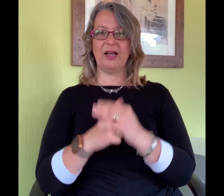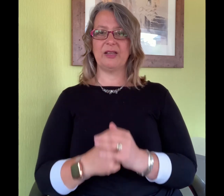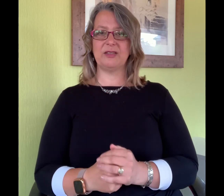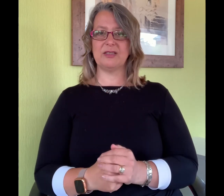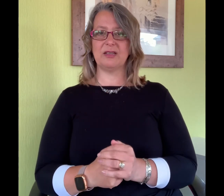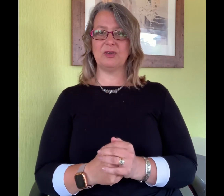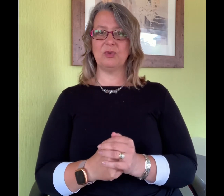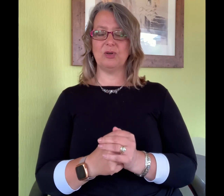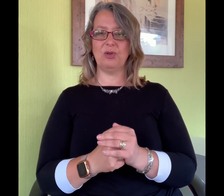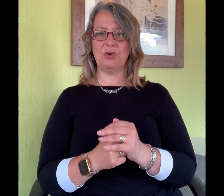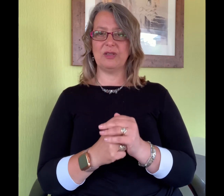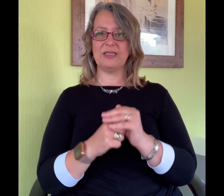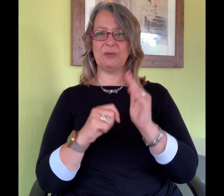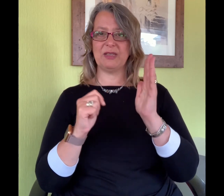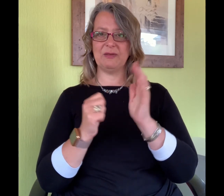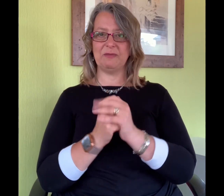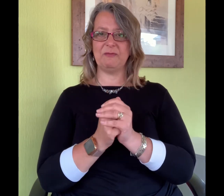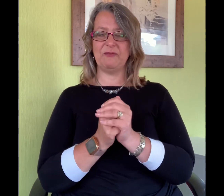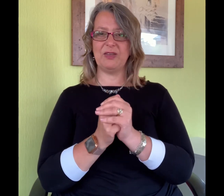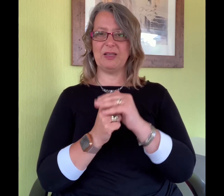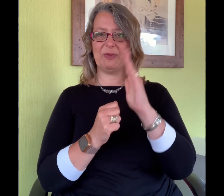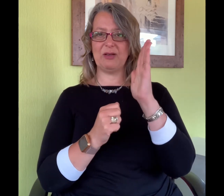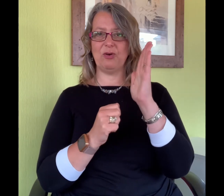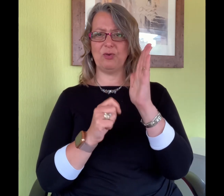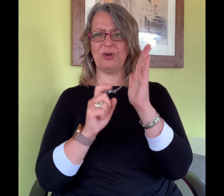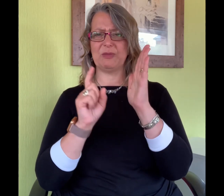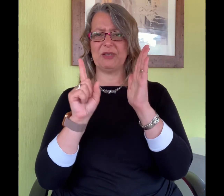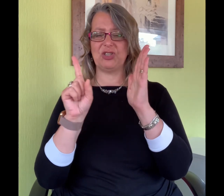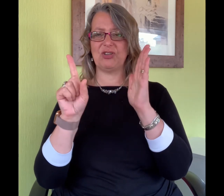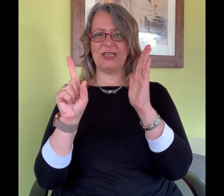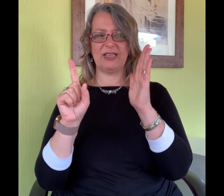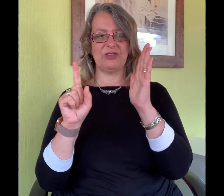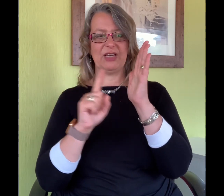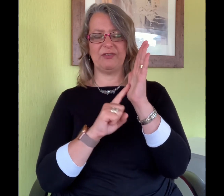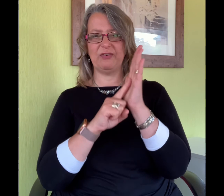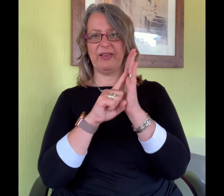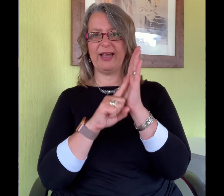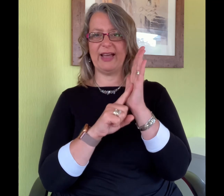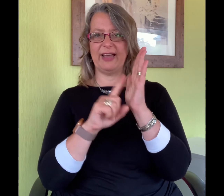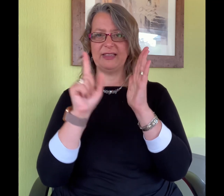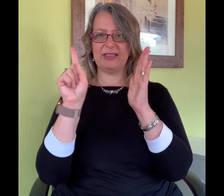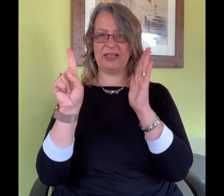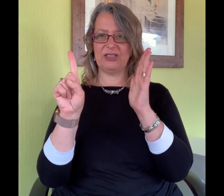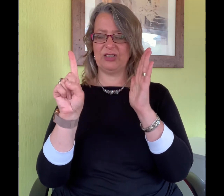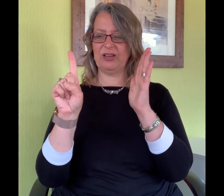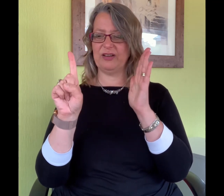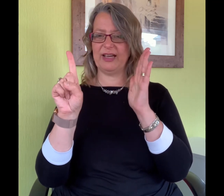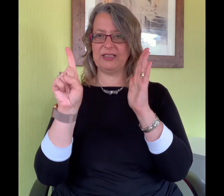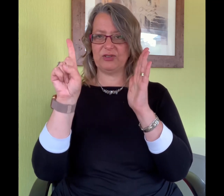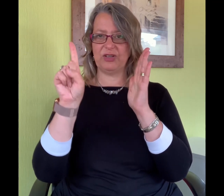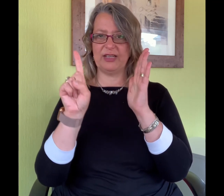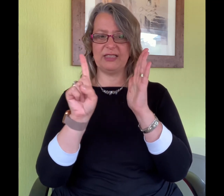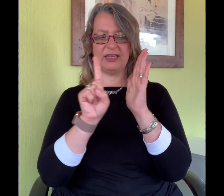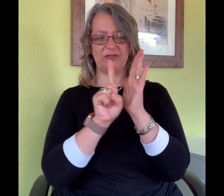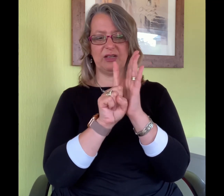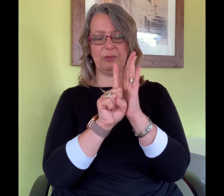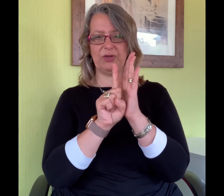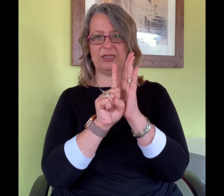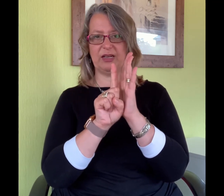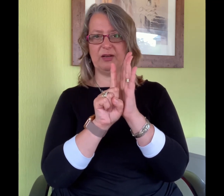And o'clock. This one can feel a bit awkward, a bit tricky. So you have your flat hand and your other hand has got your index finger pointing up. So